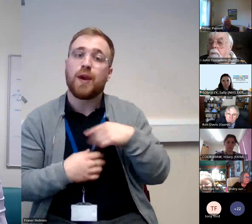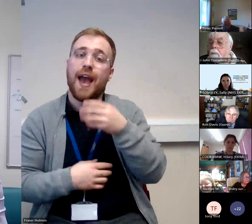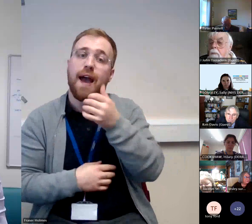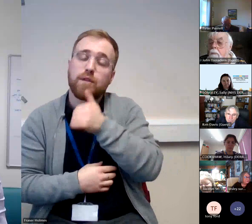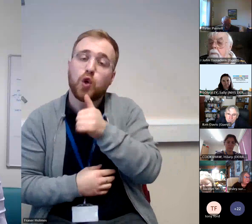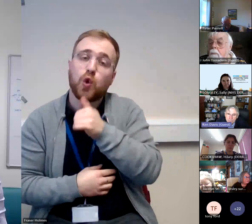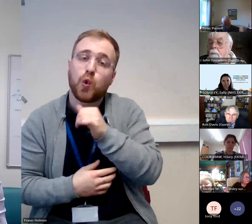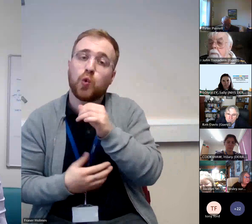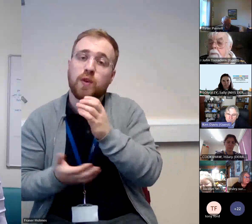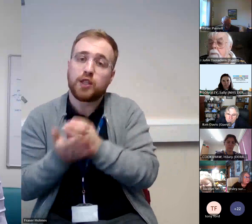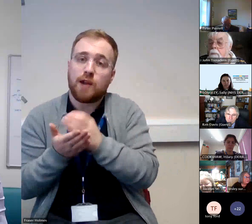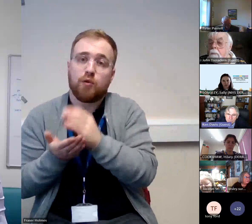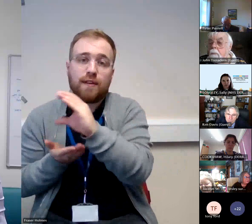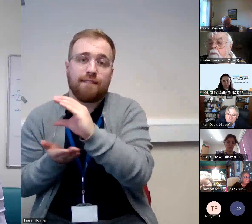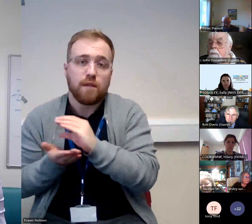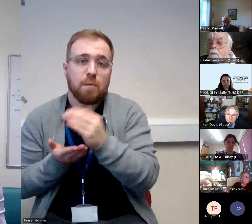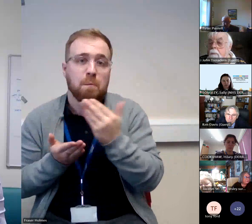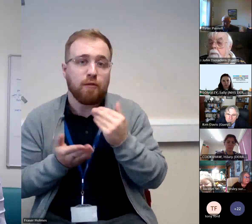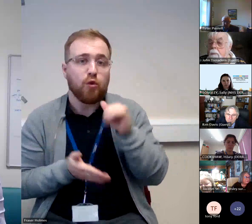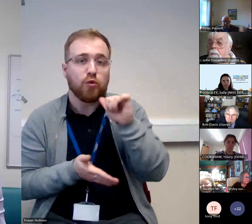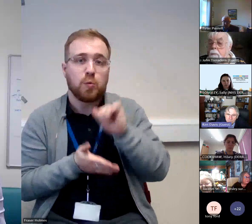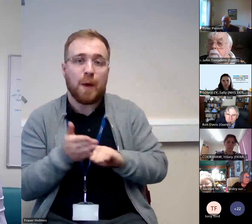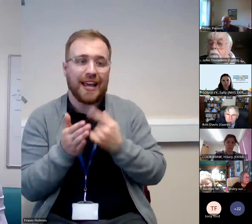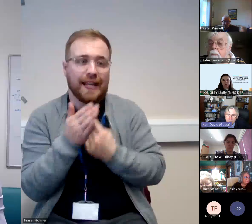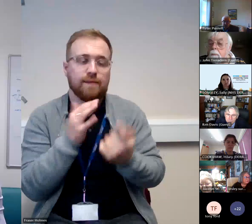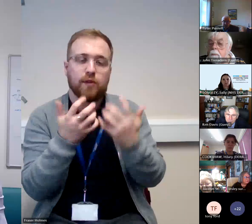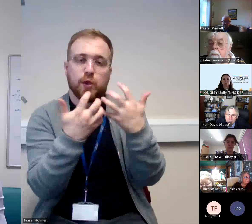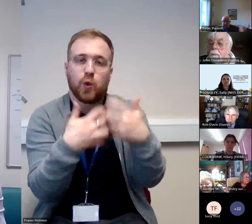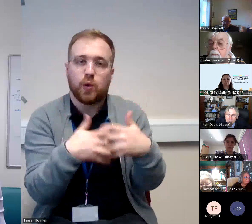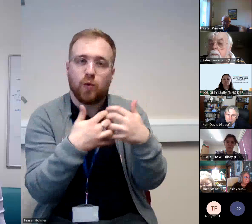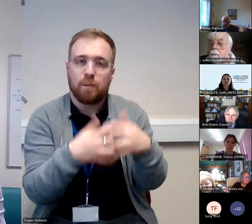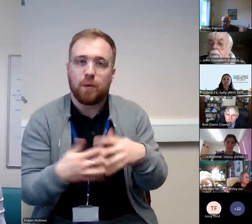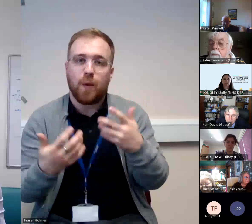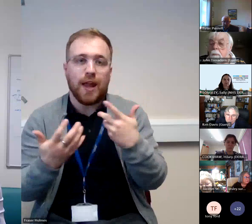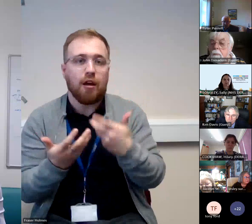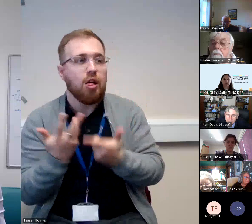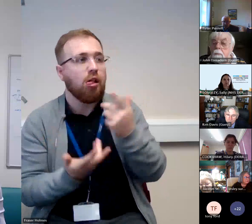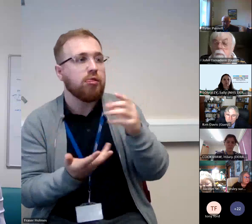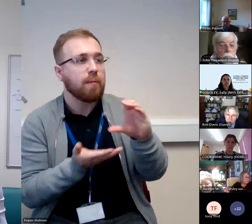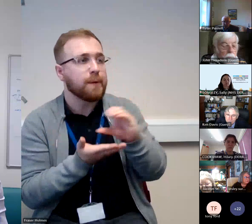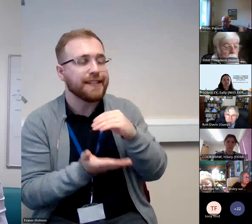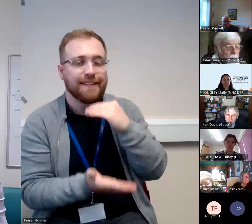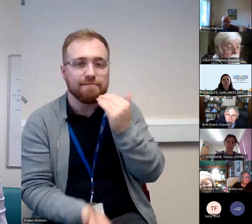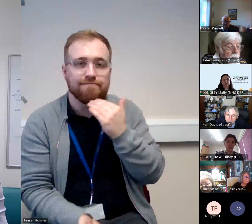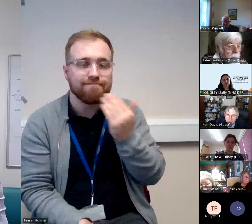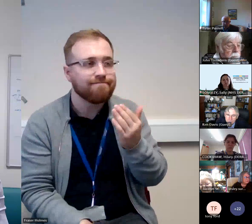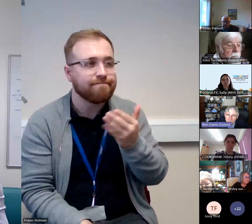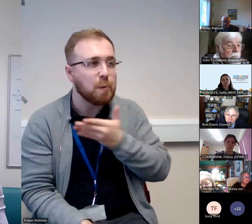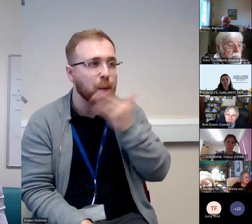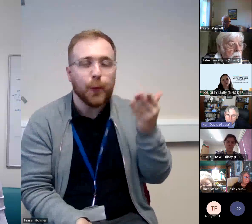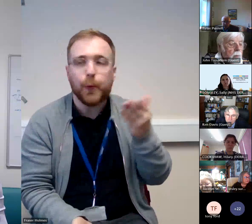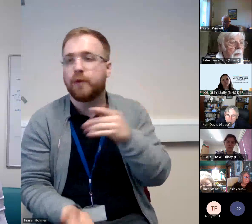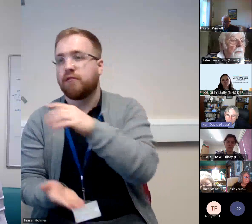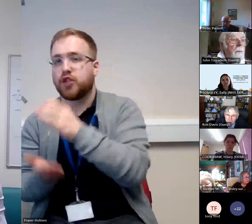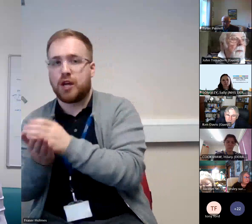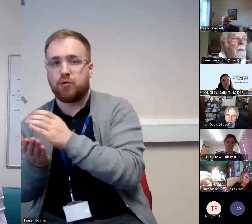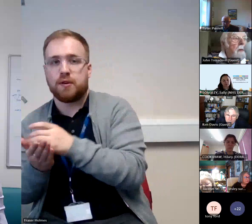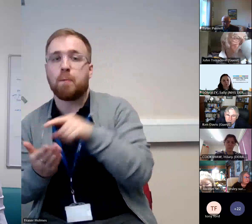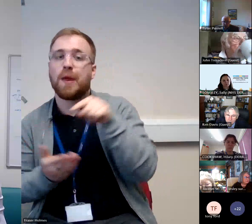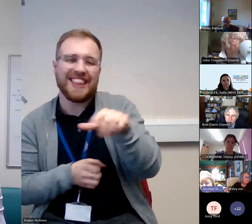charitable funds in the past to buy individual pieces of kit when other sources of capital haven't been available. We haven't had to do it in this